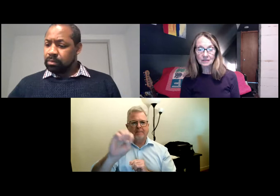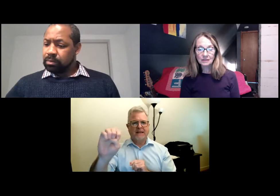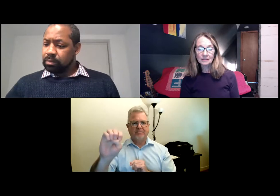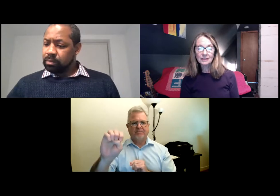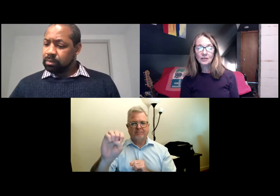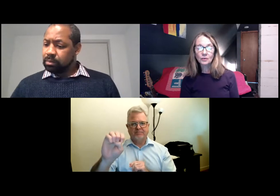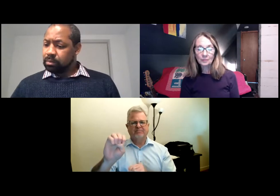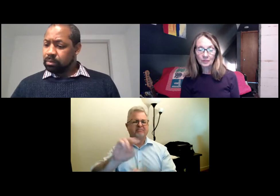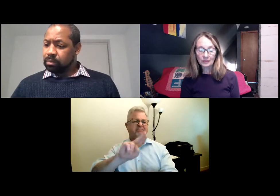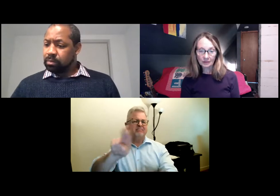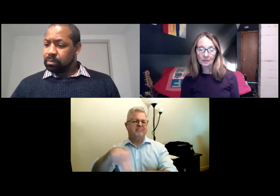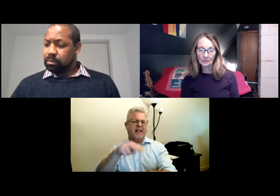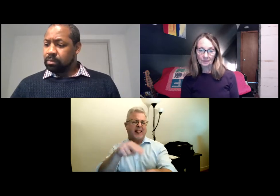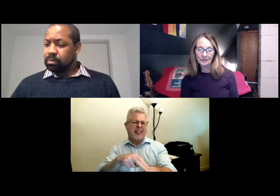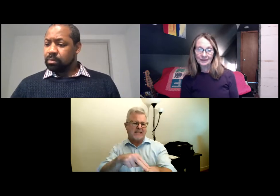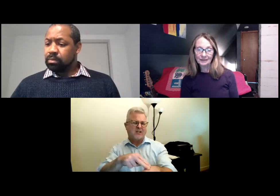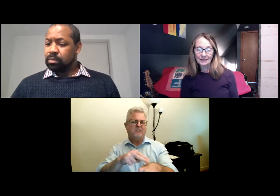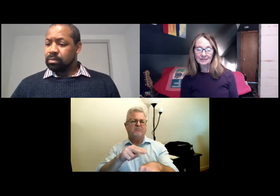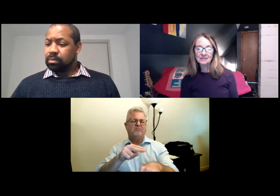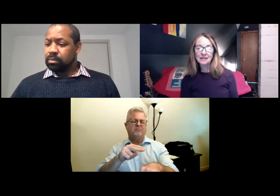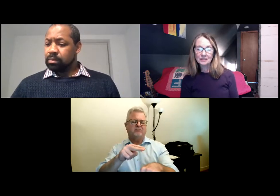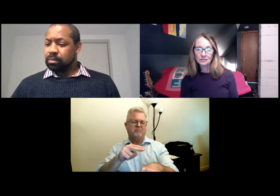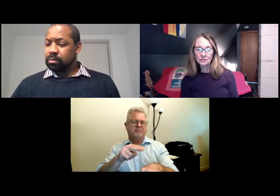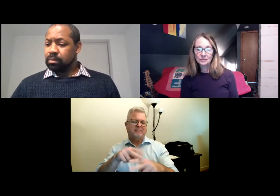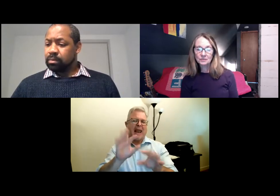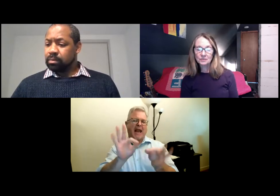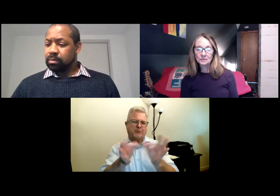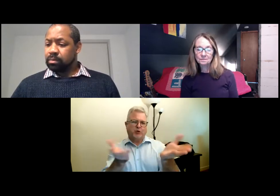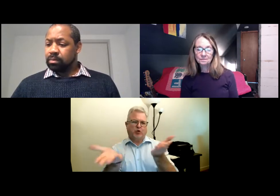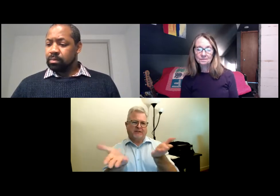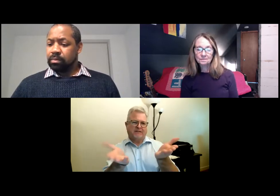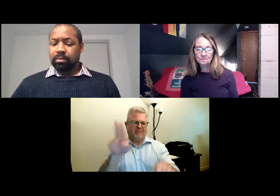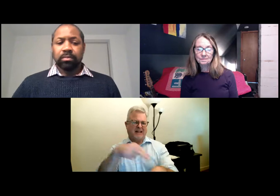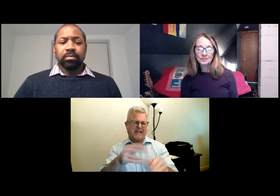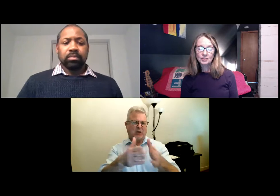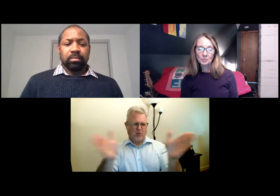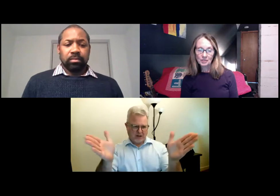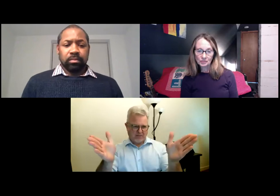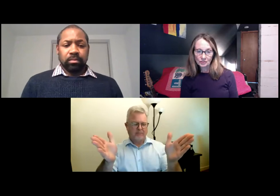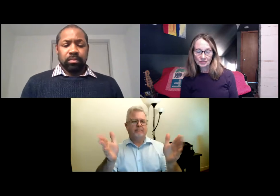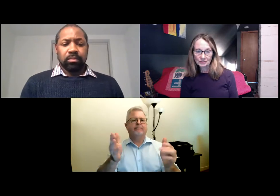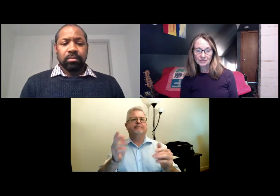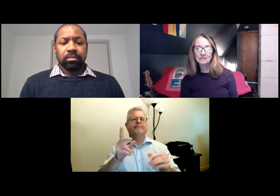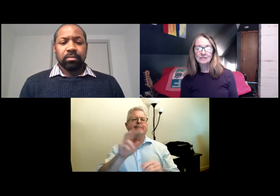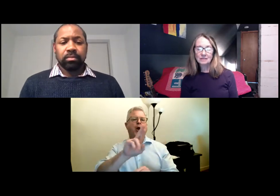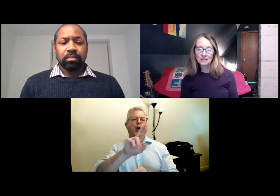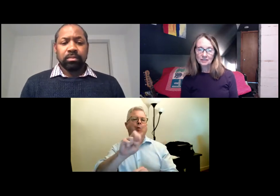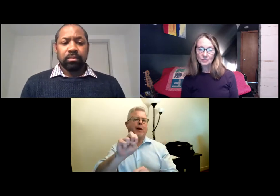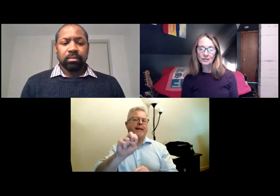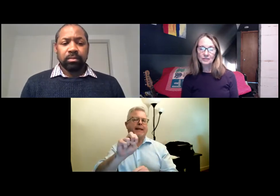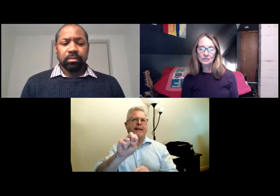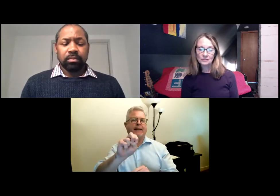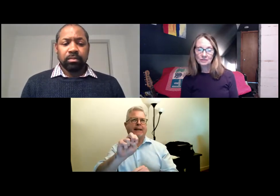contacted Lingua B. That's the national interpreting service. It's a